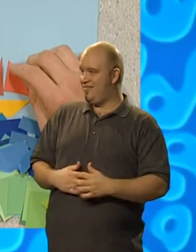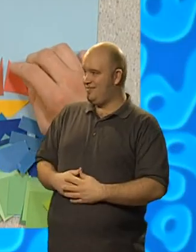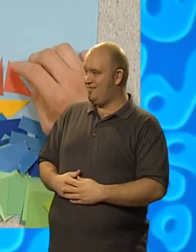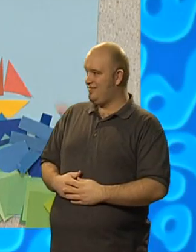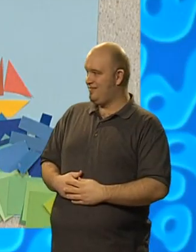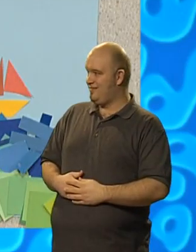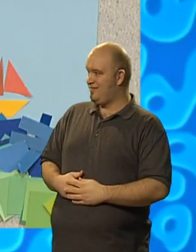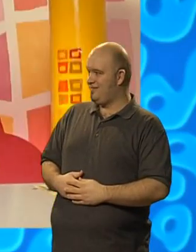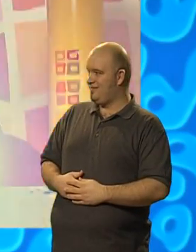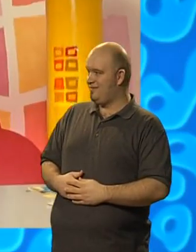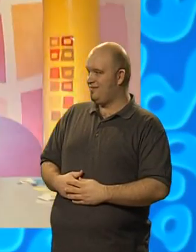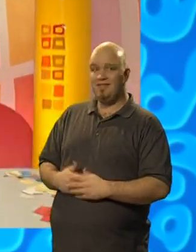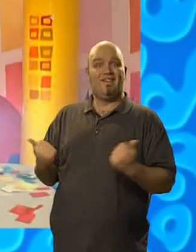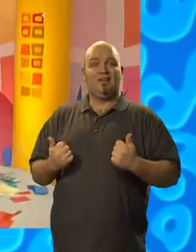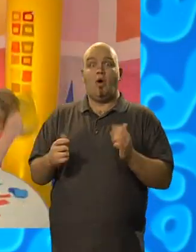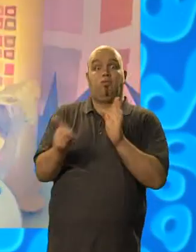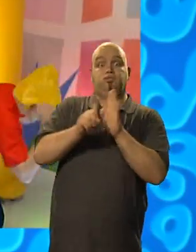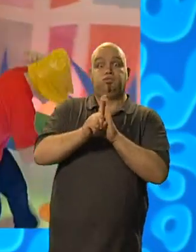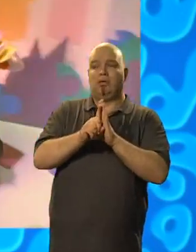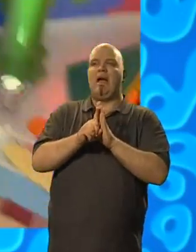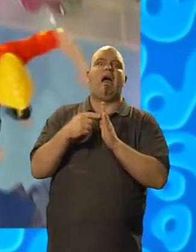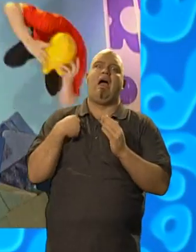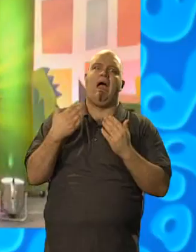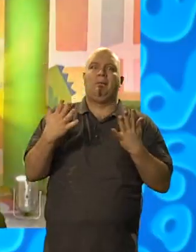sea. Finished! No, I haven't.